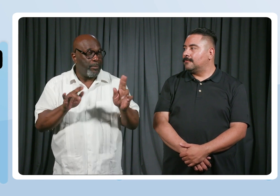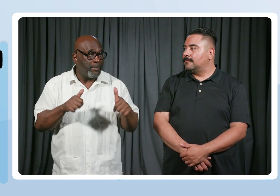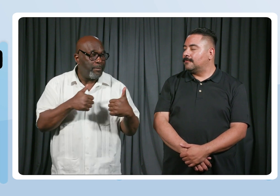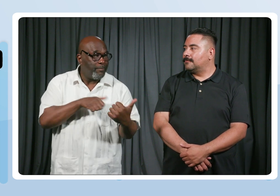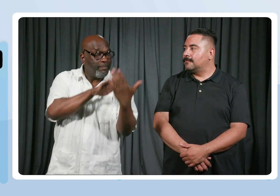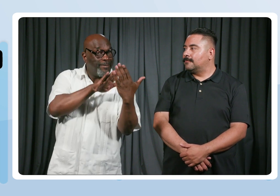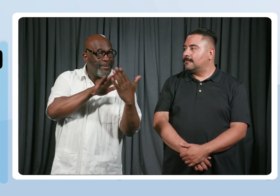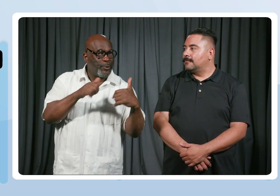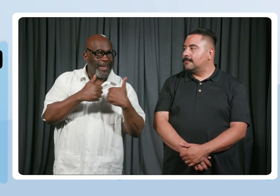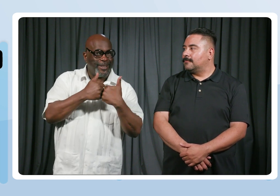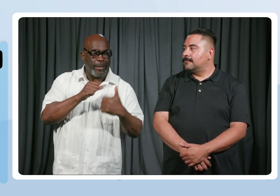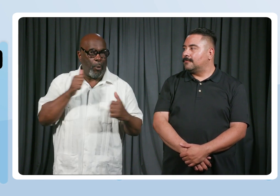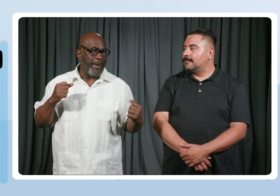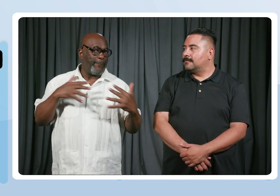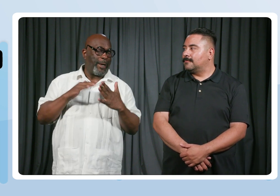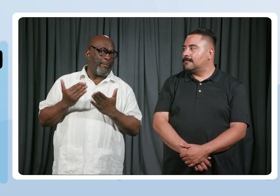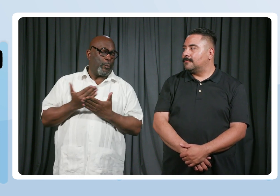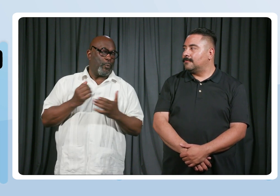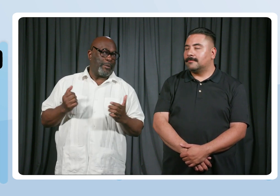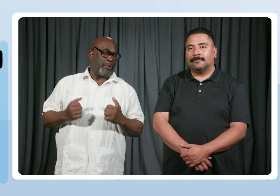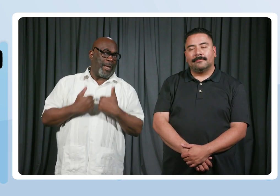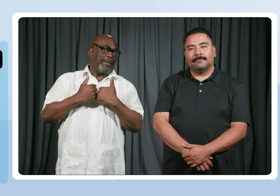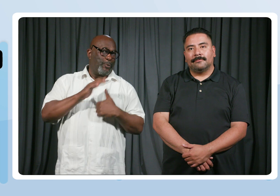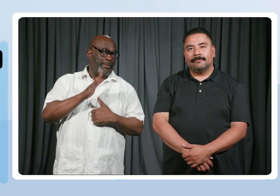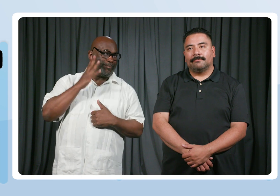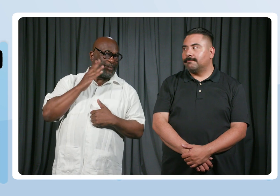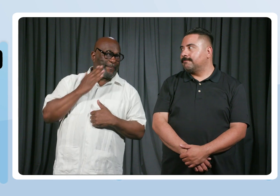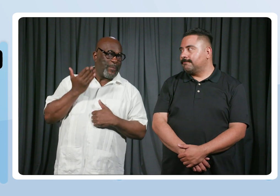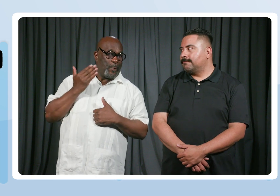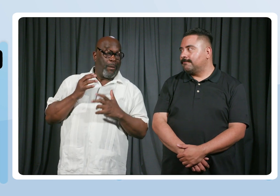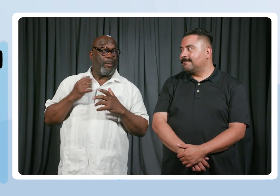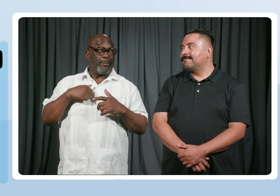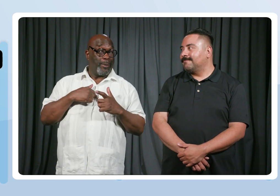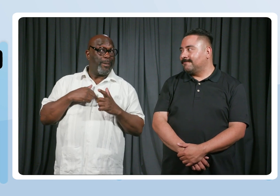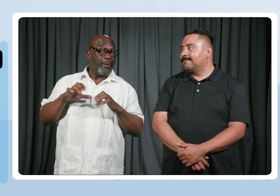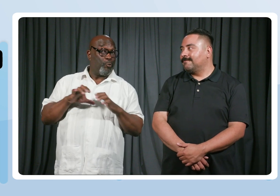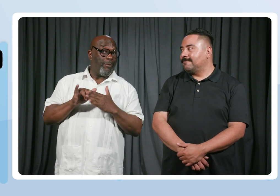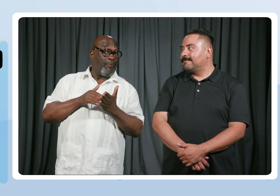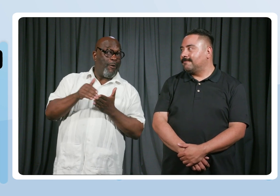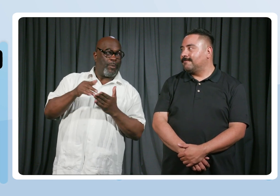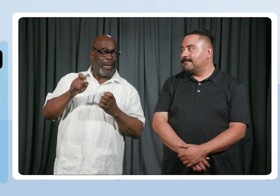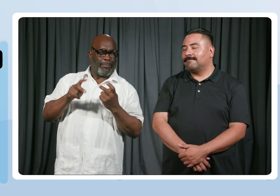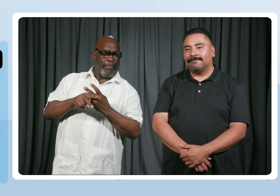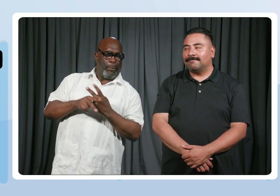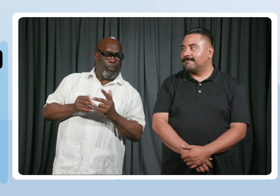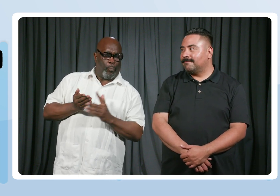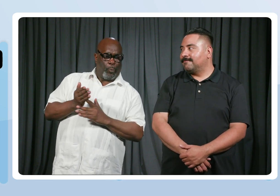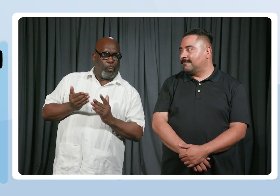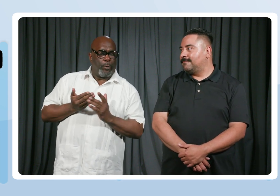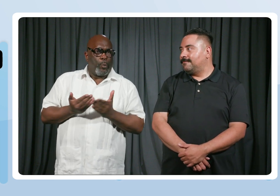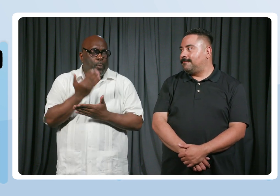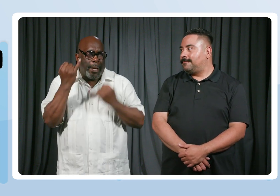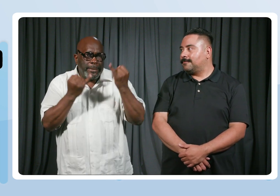afraid of a new challenge that you haven't faced before. That's really a lot of what we do is think through new ideas and